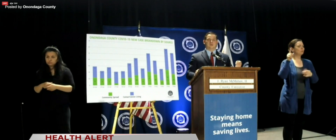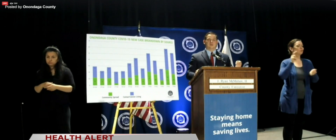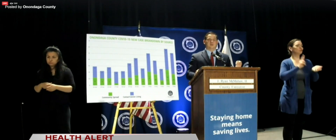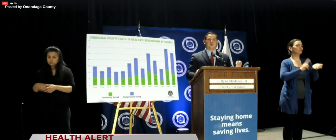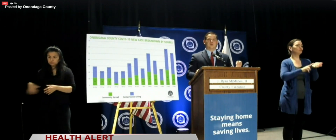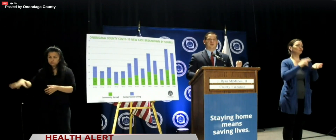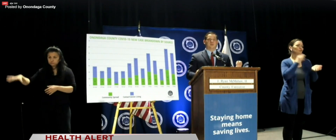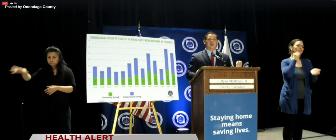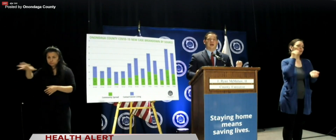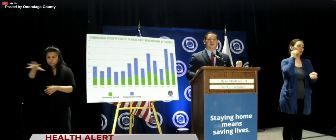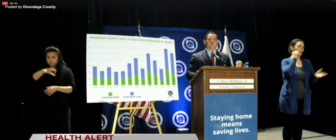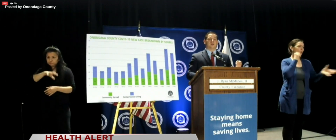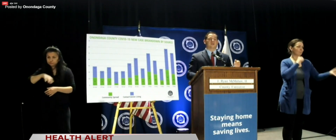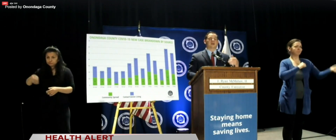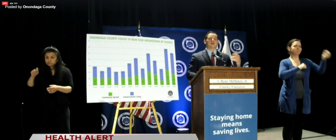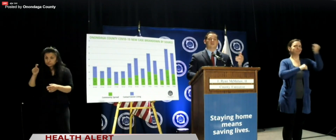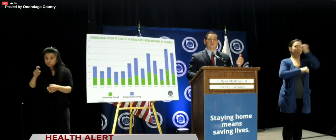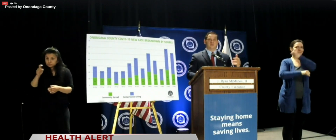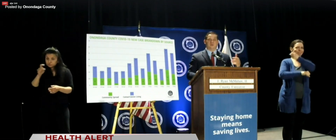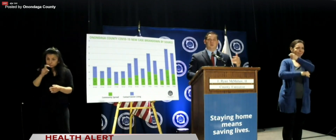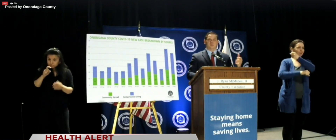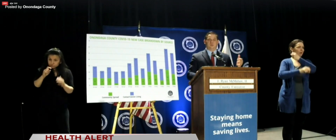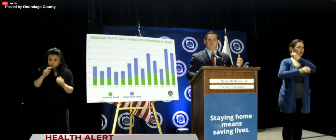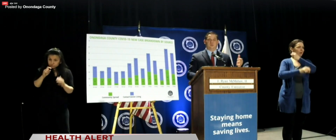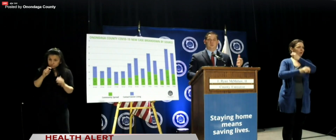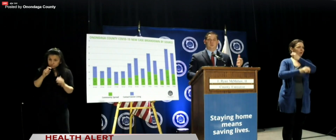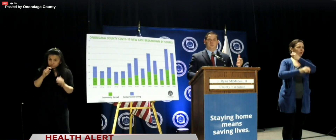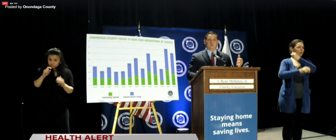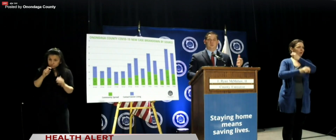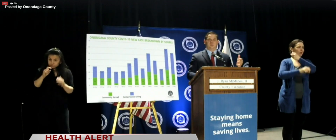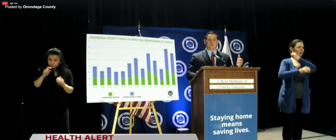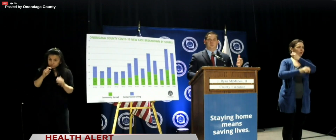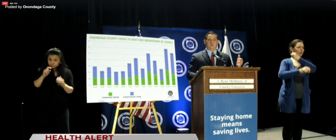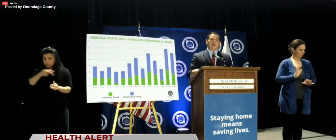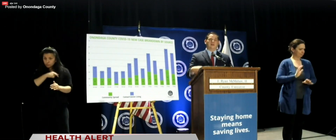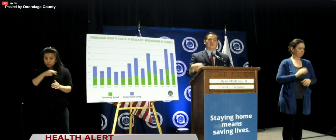individuals that don't need to be hospitalized. Many of them do, right? That's why